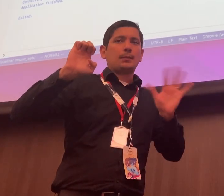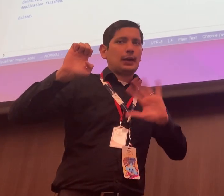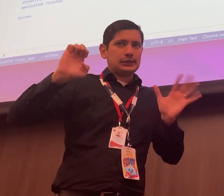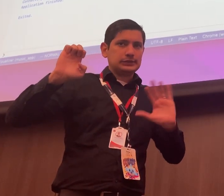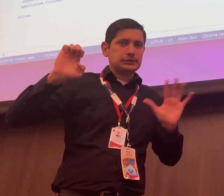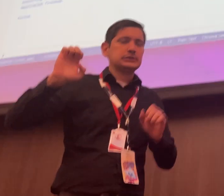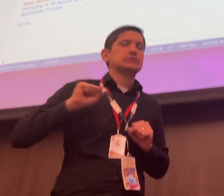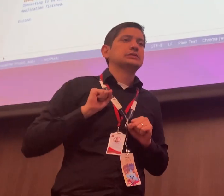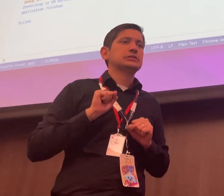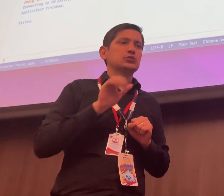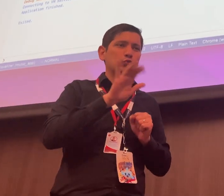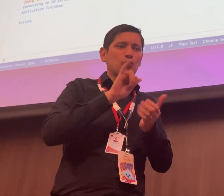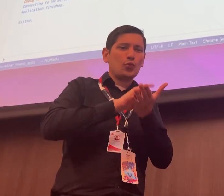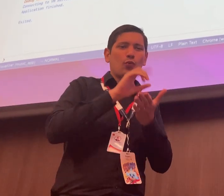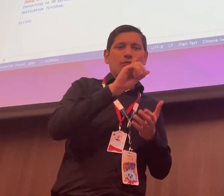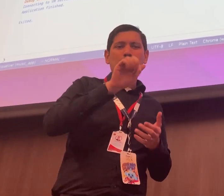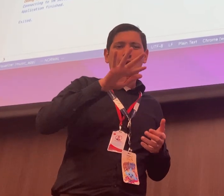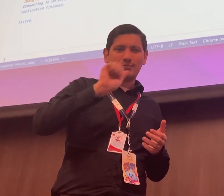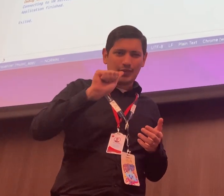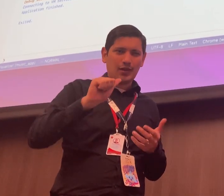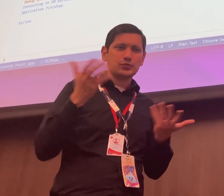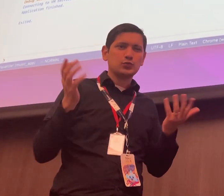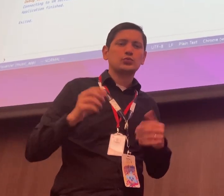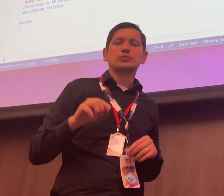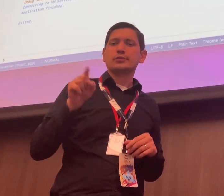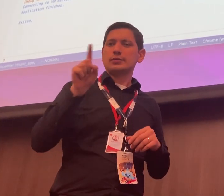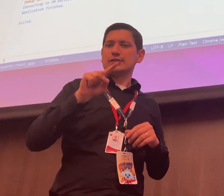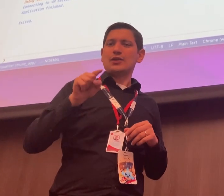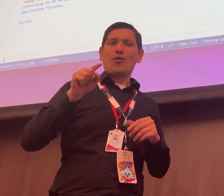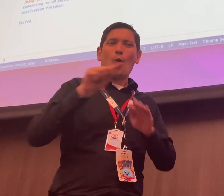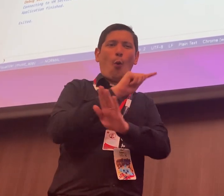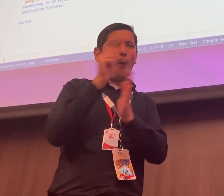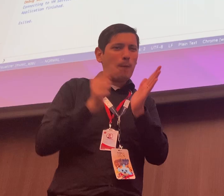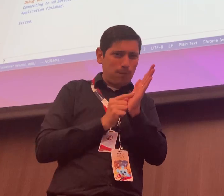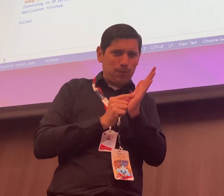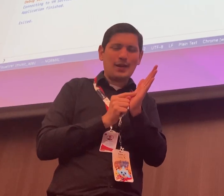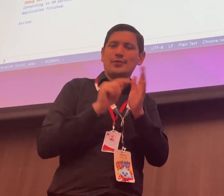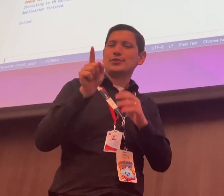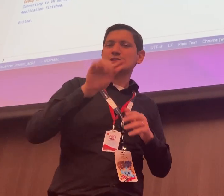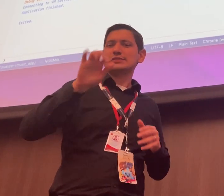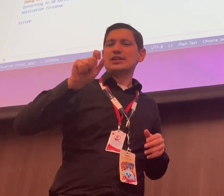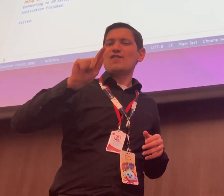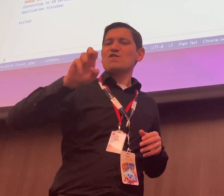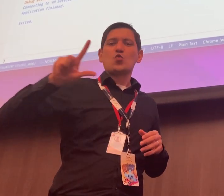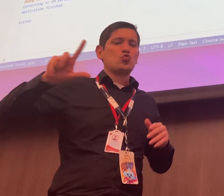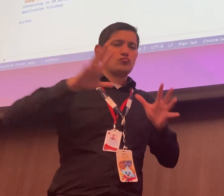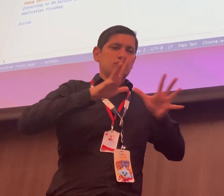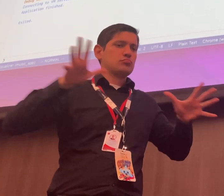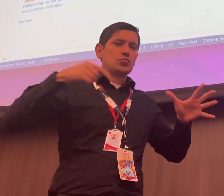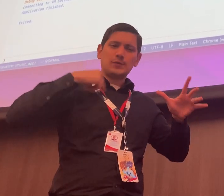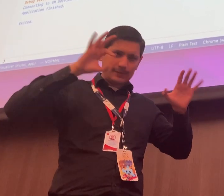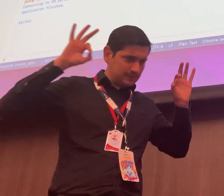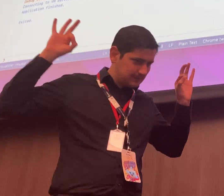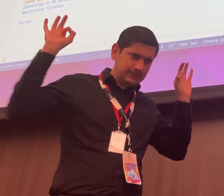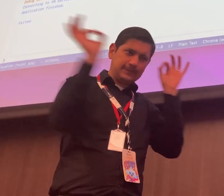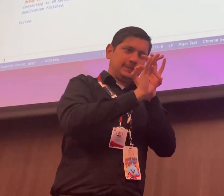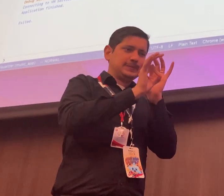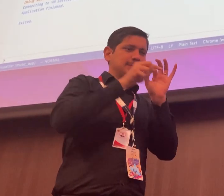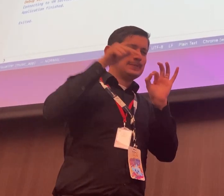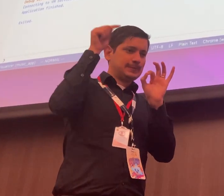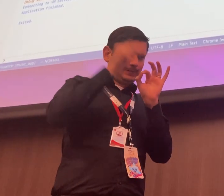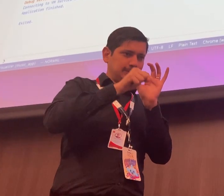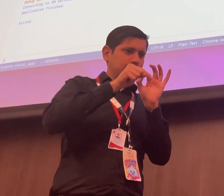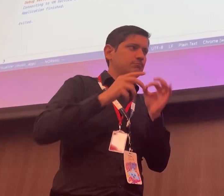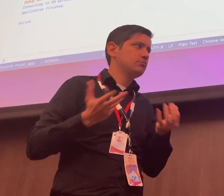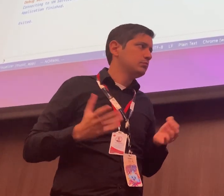really stateful advanced applications that you might build. So we're focused on that use case, but